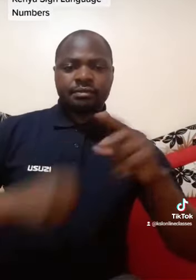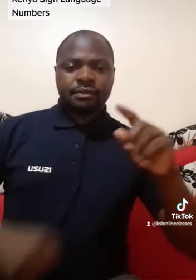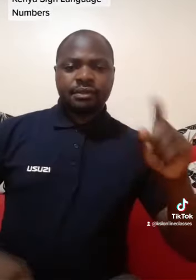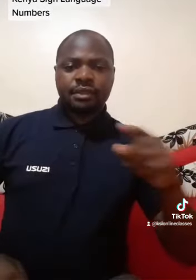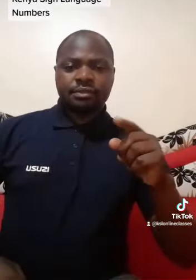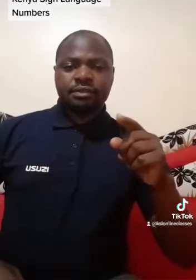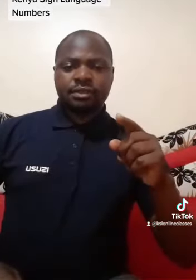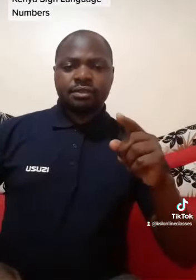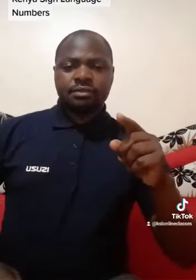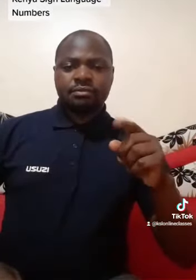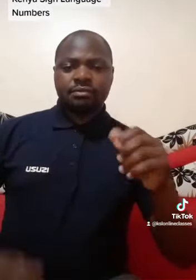7000,